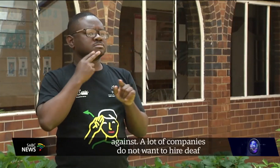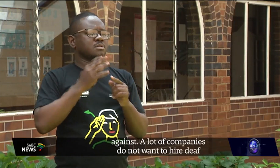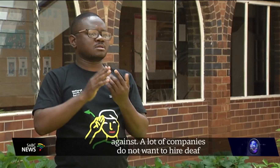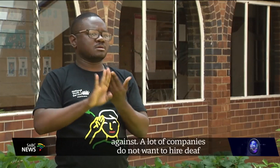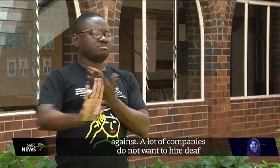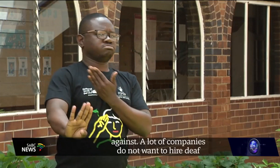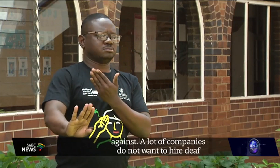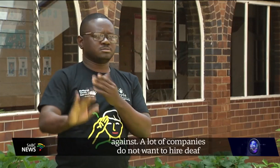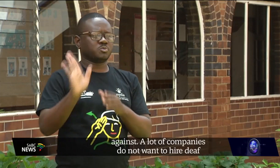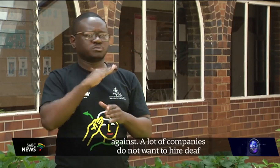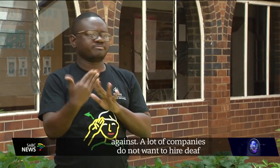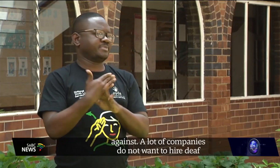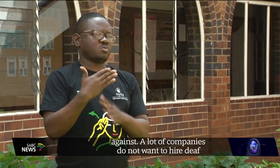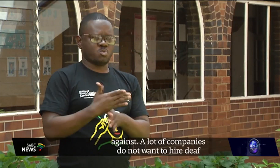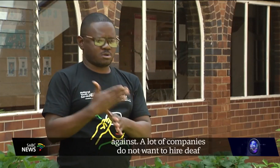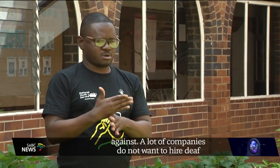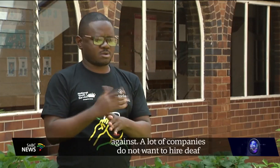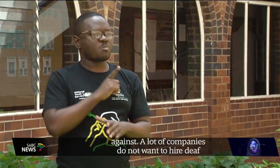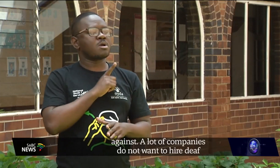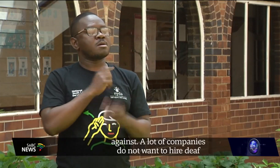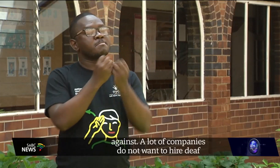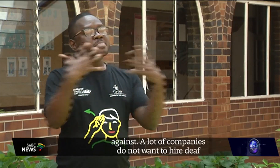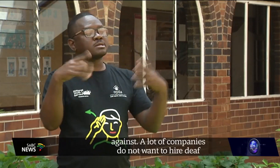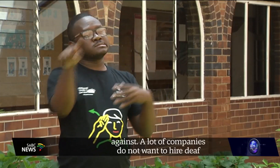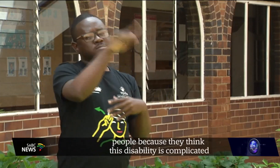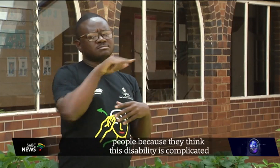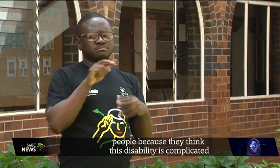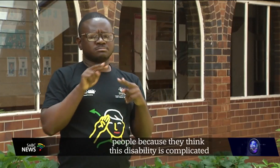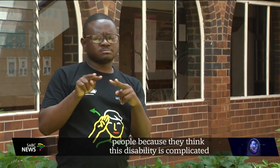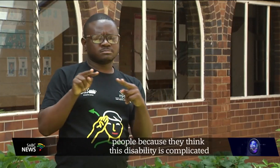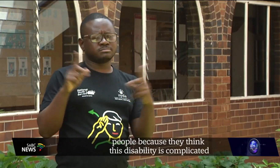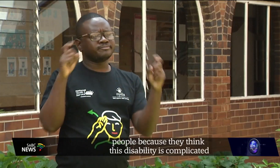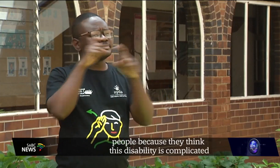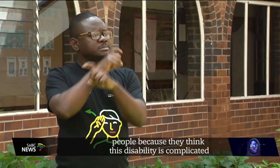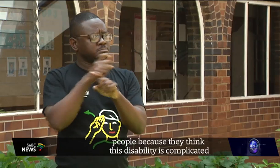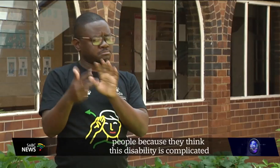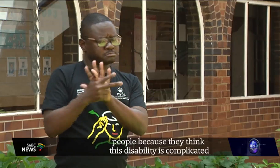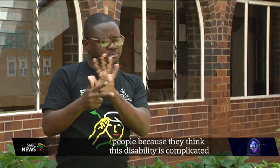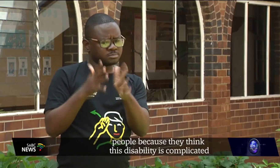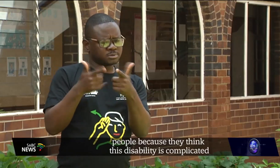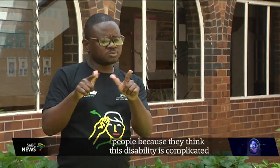ngata a di nyako hira batho ba deaf because ba bona hore